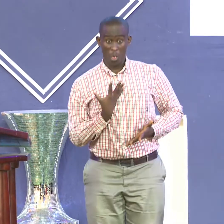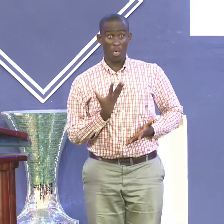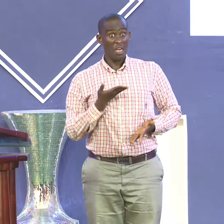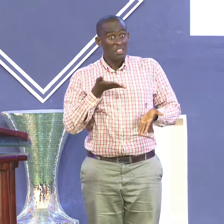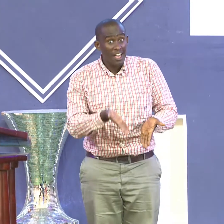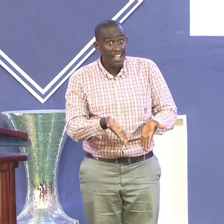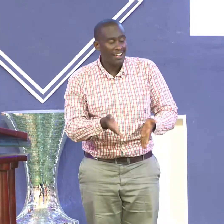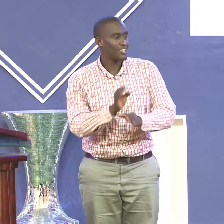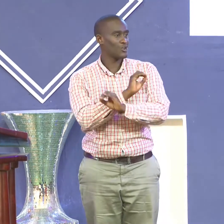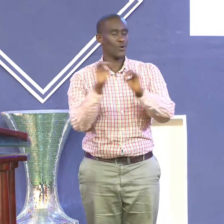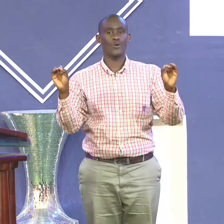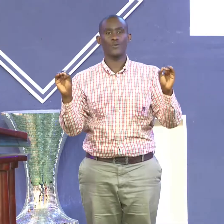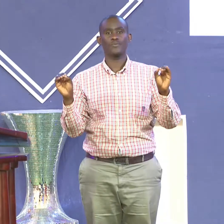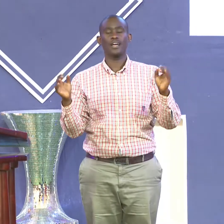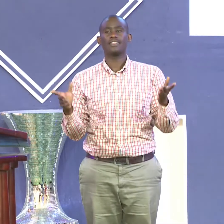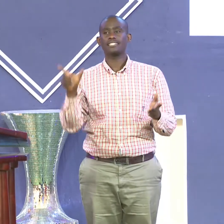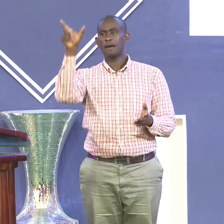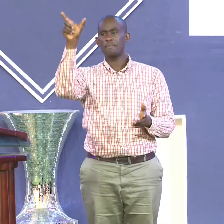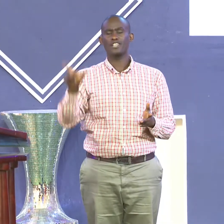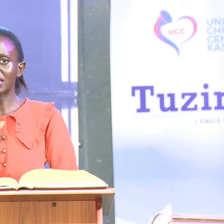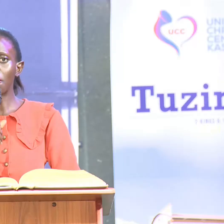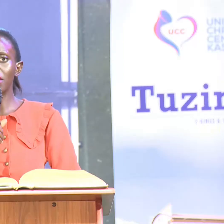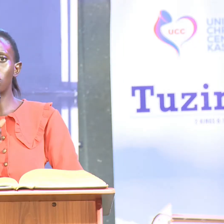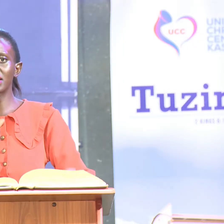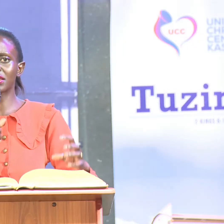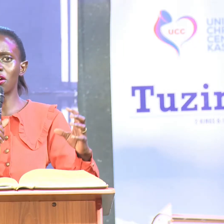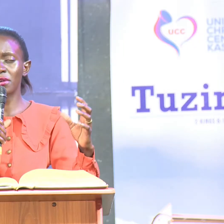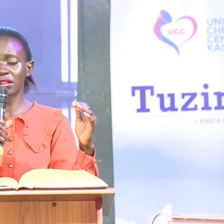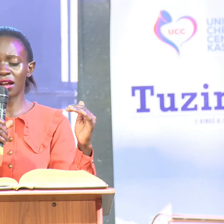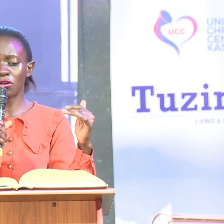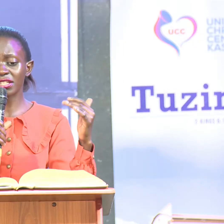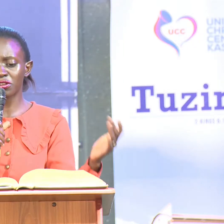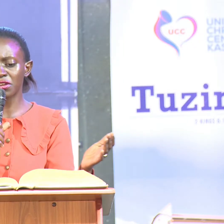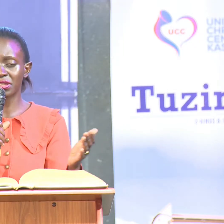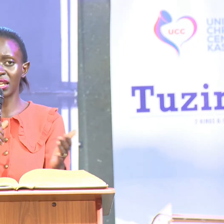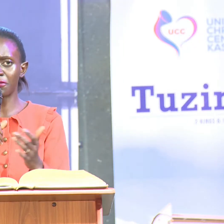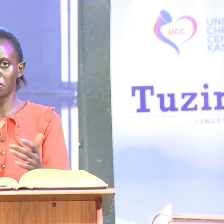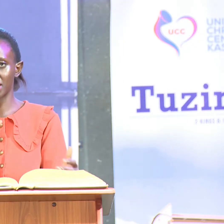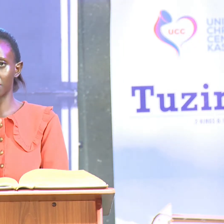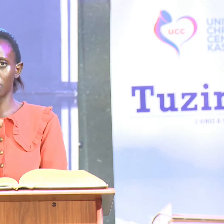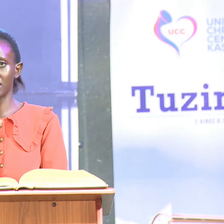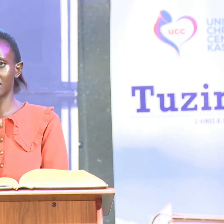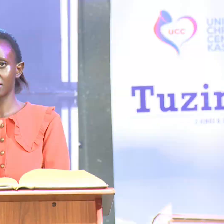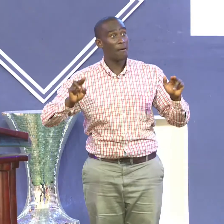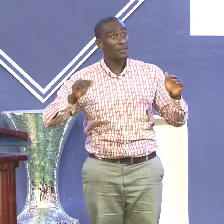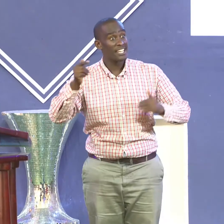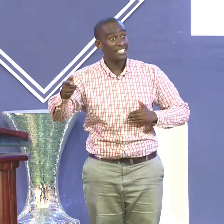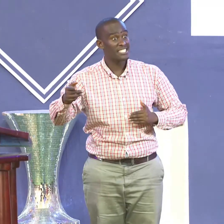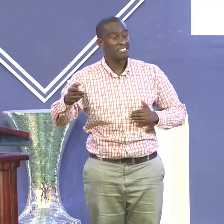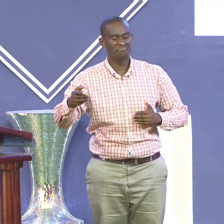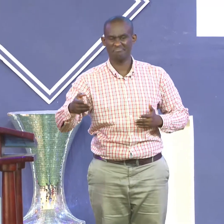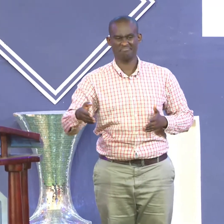something arising. That someone who was so who was driven with the love of material